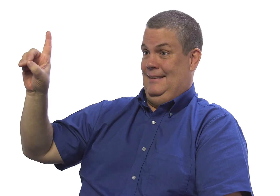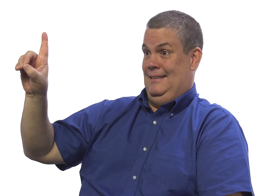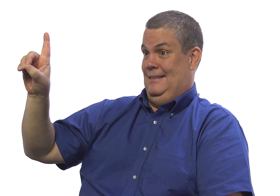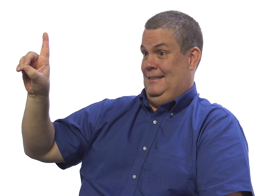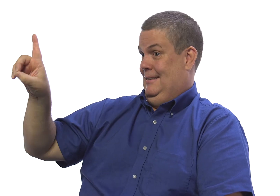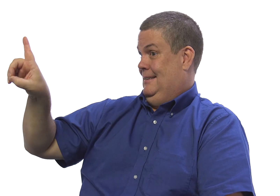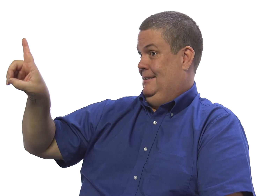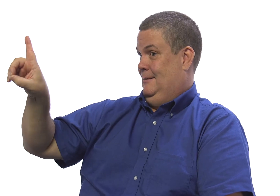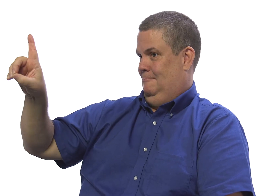D.